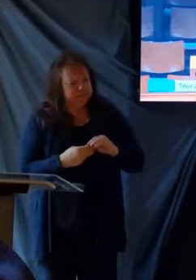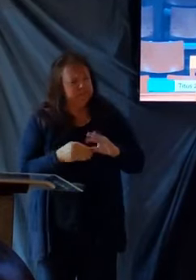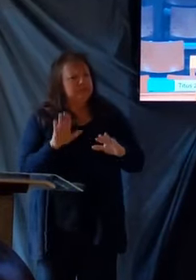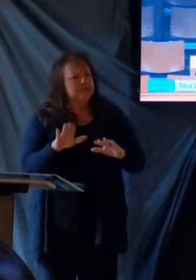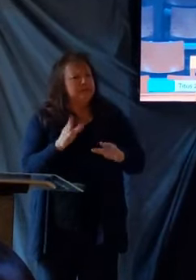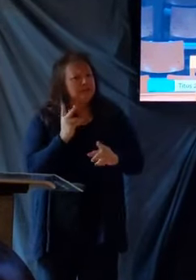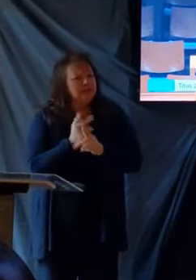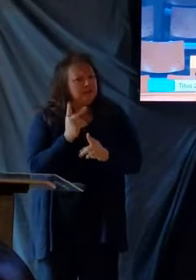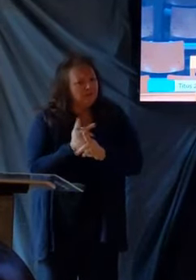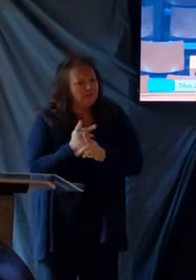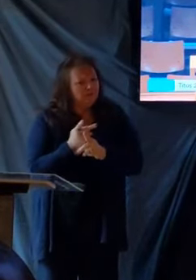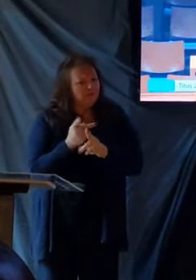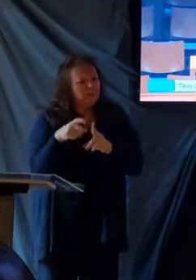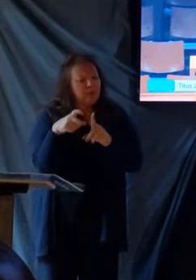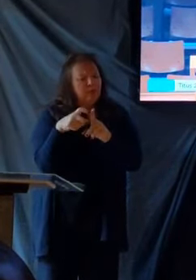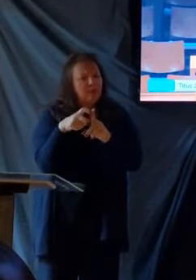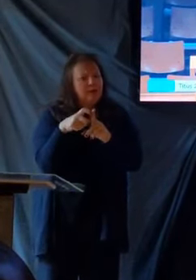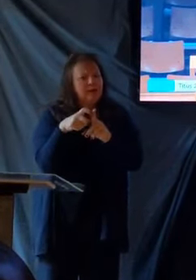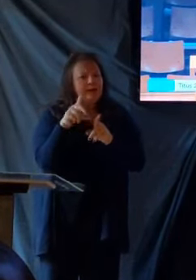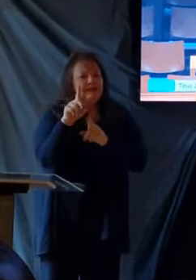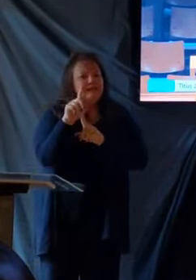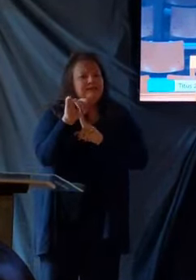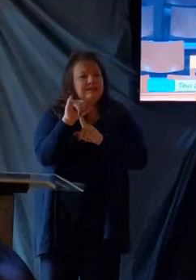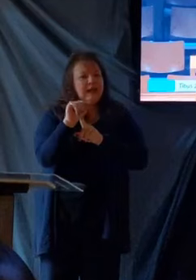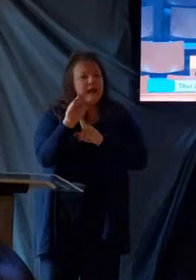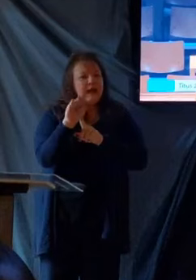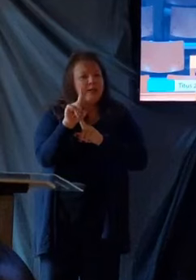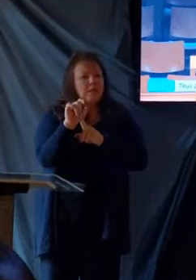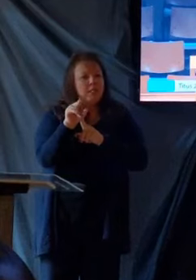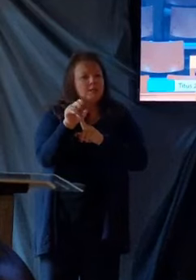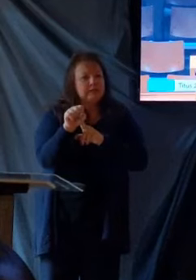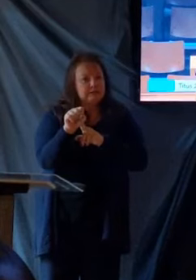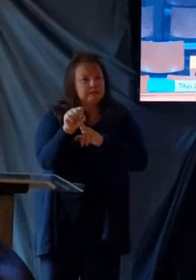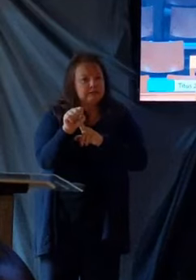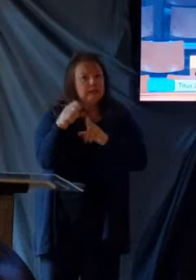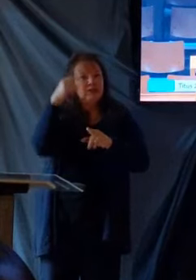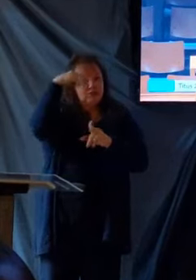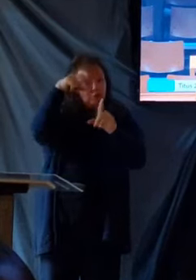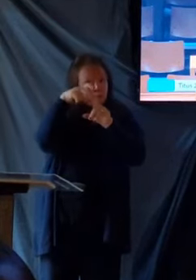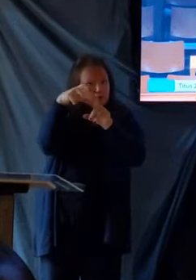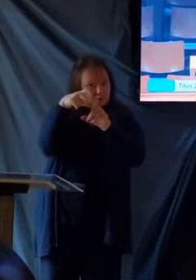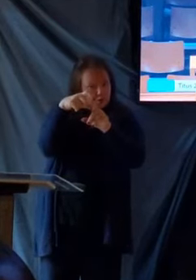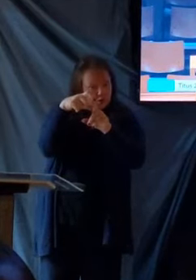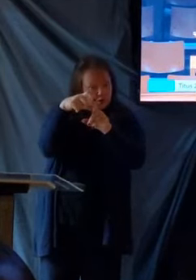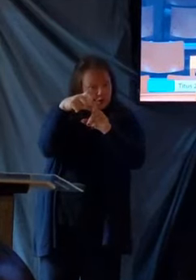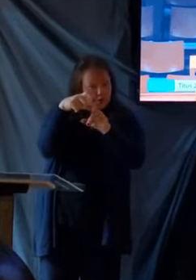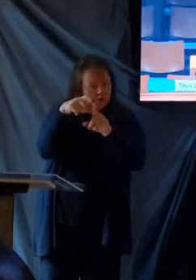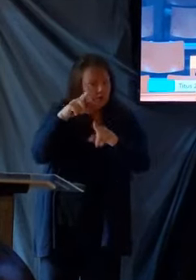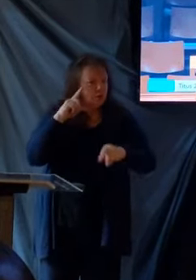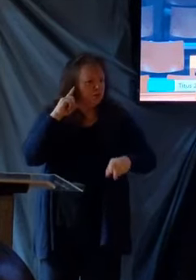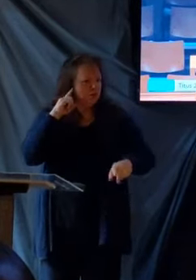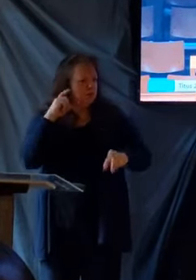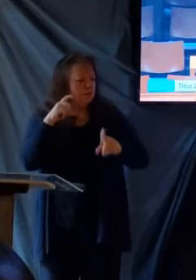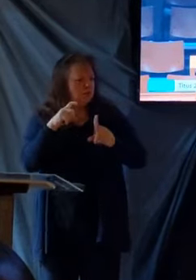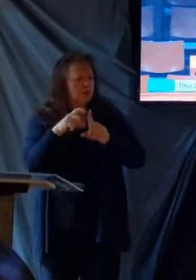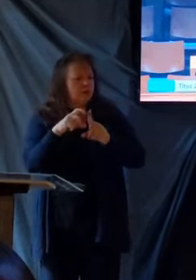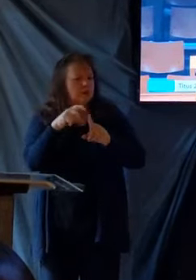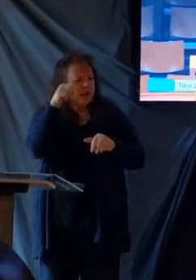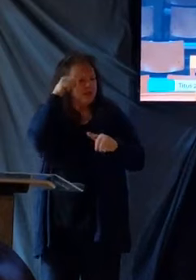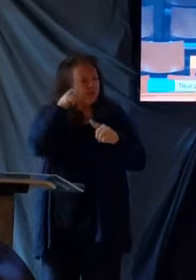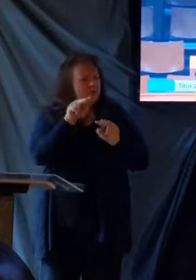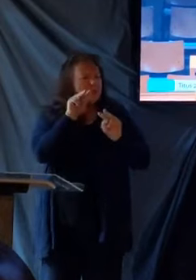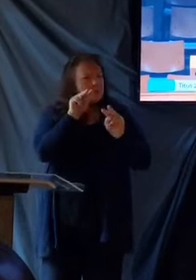careful. You know what the word is? Diabolos. That's the Greek word. Diabolos. You hear that? I'm